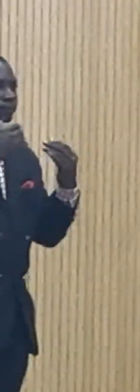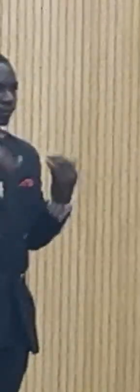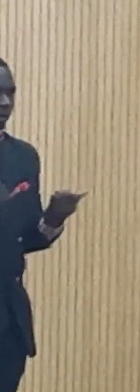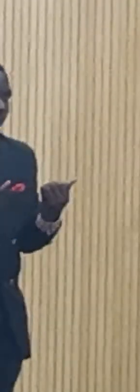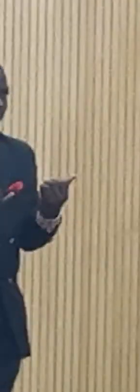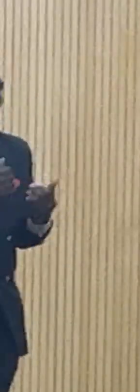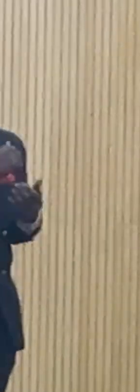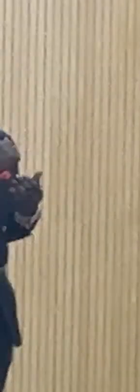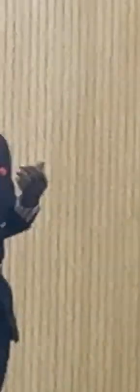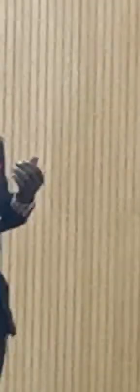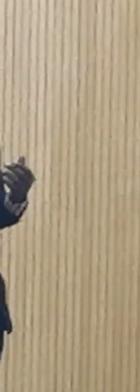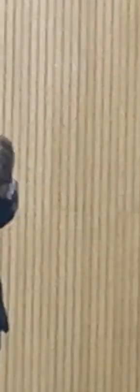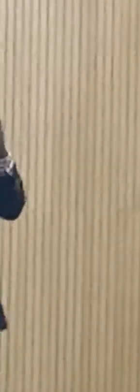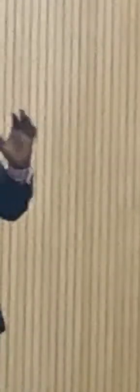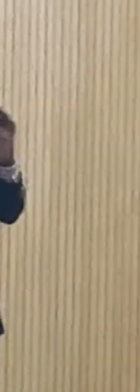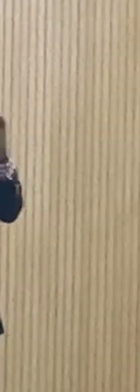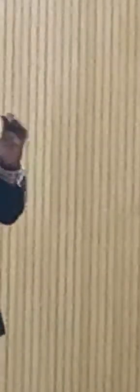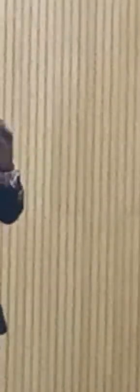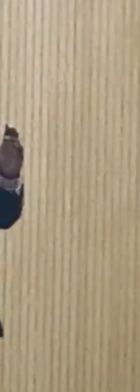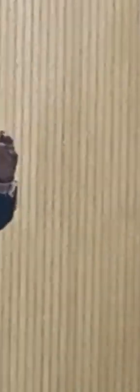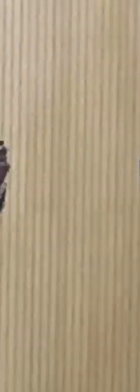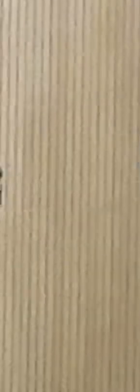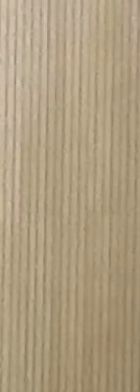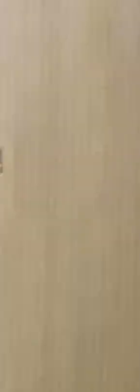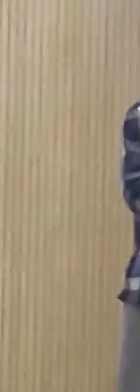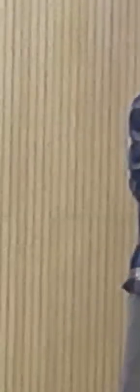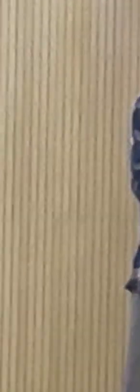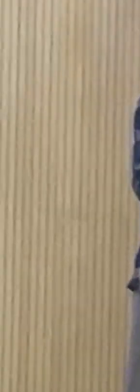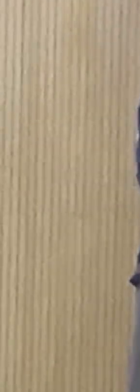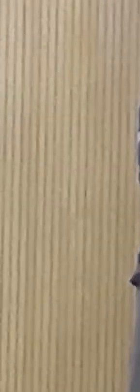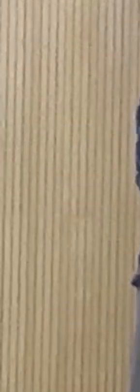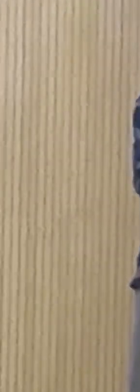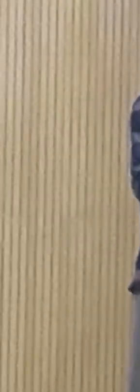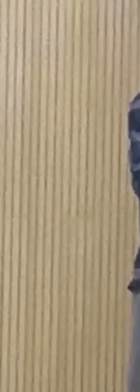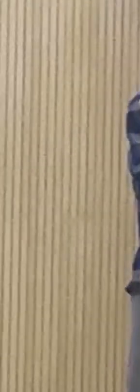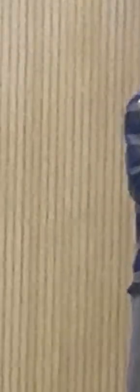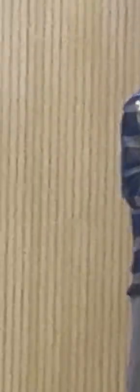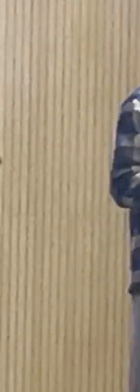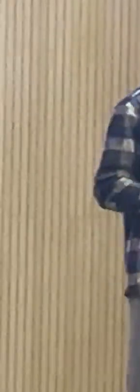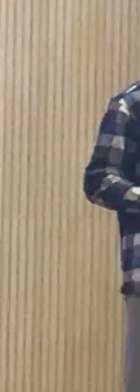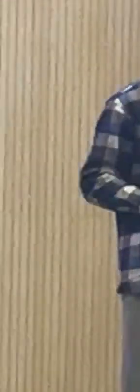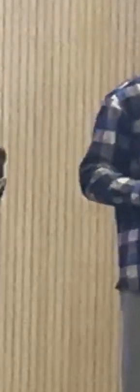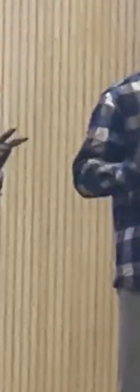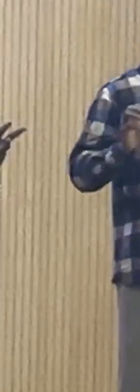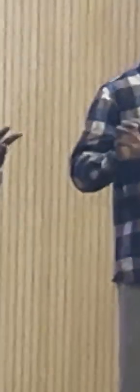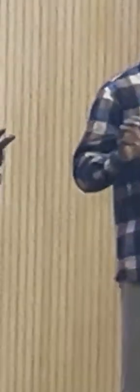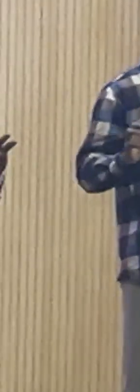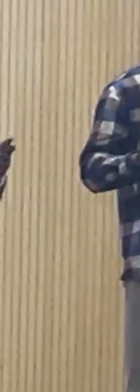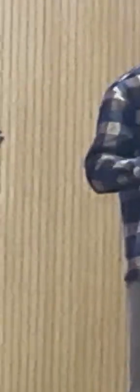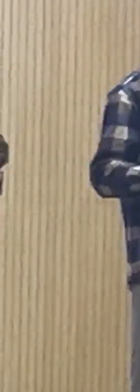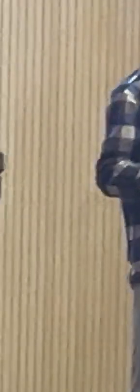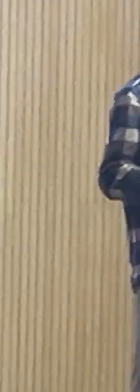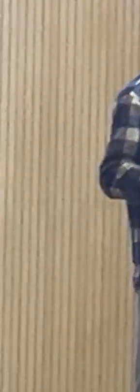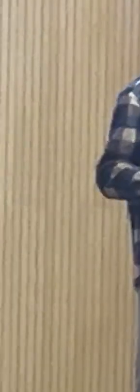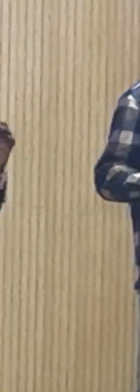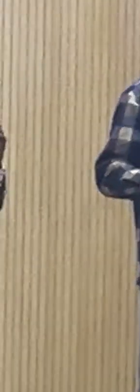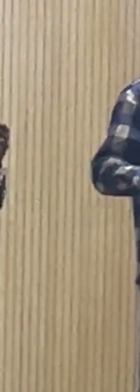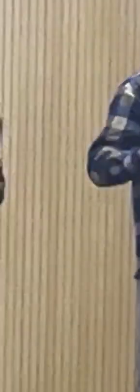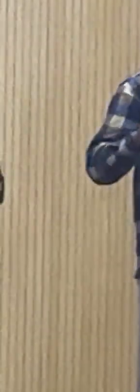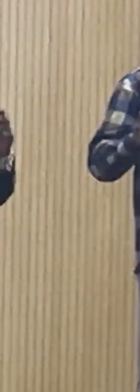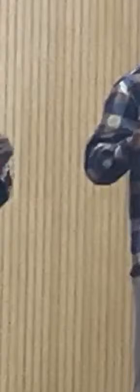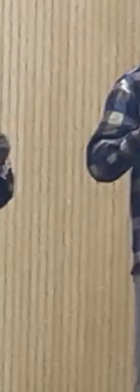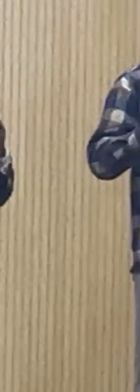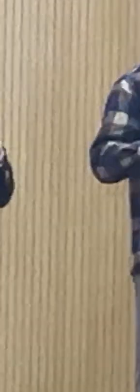Now, a conversation should not require everyone to communicate the same way. It should not require everyone to communicate the same way.